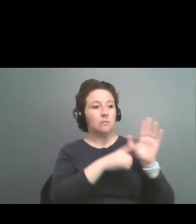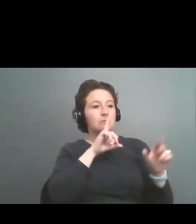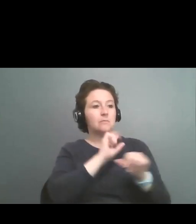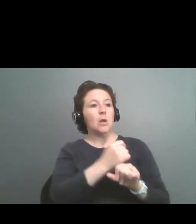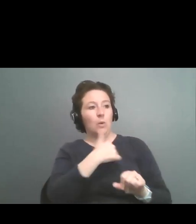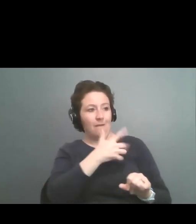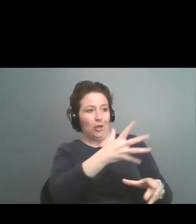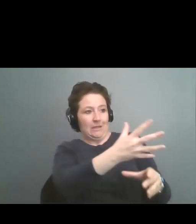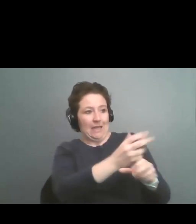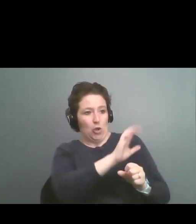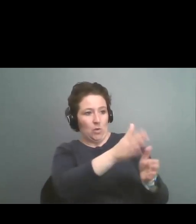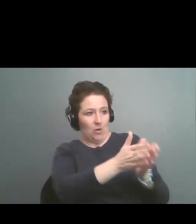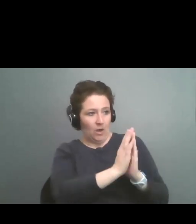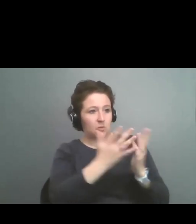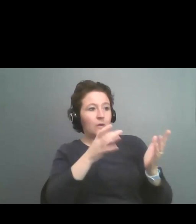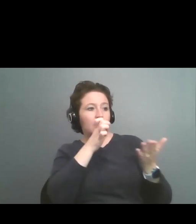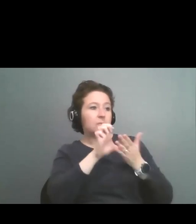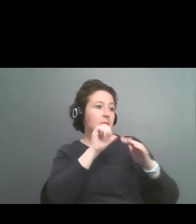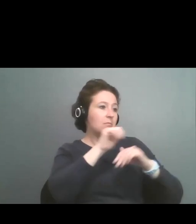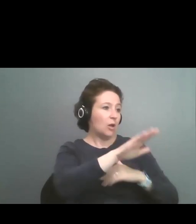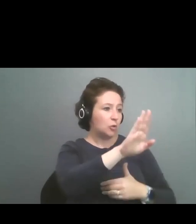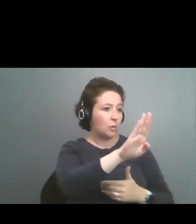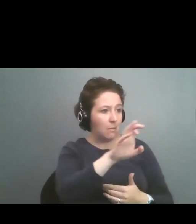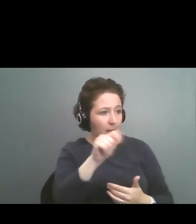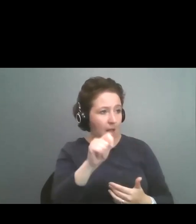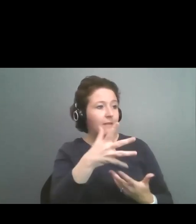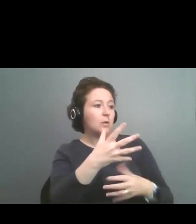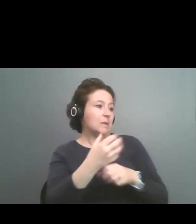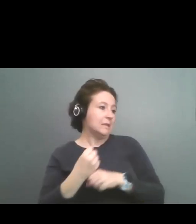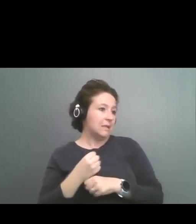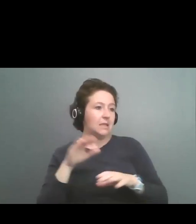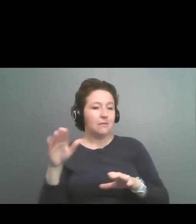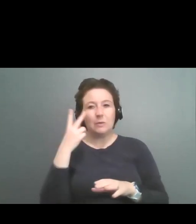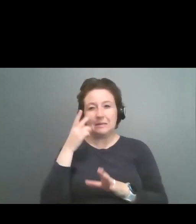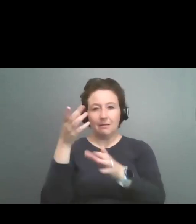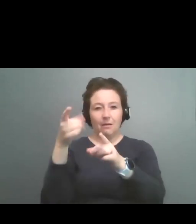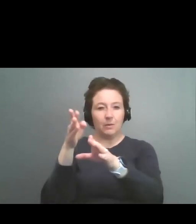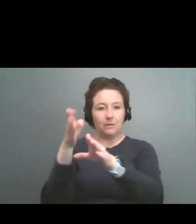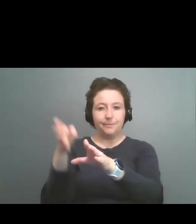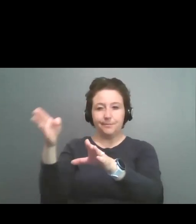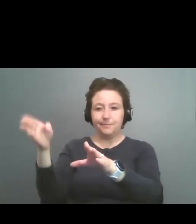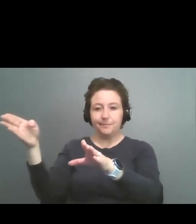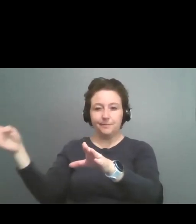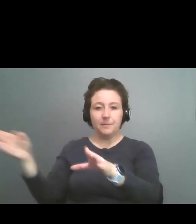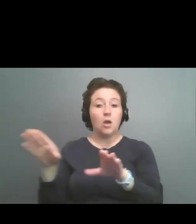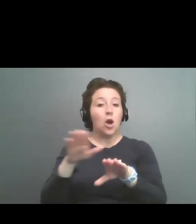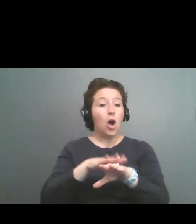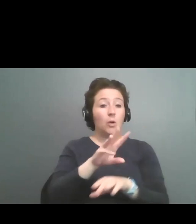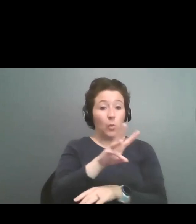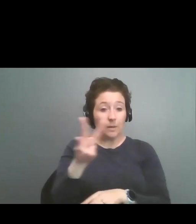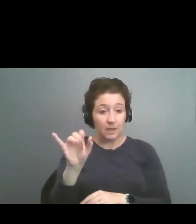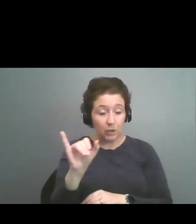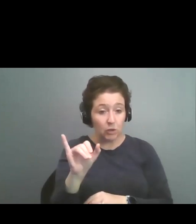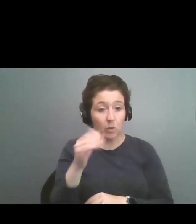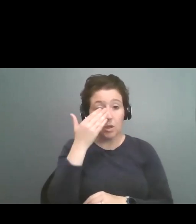their request, that we've mailed their ballot, and that we've gotten it back. We also have put on our website on the front page a place where the